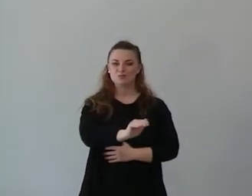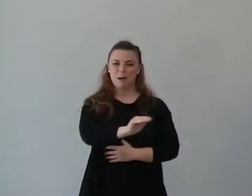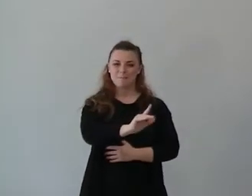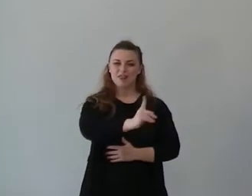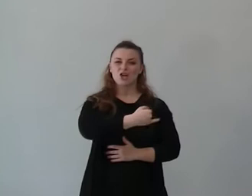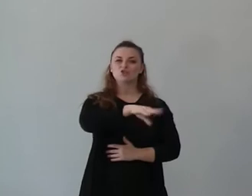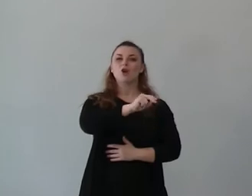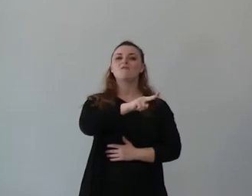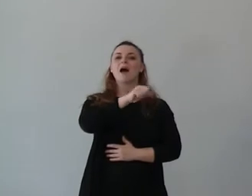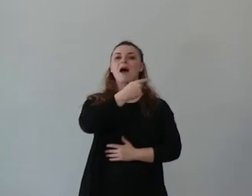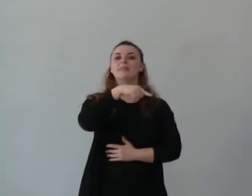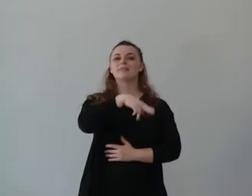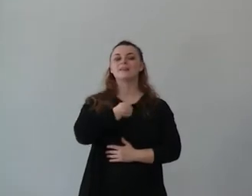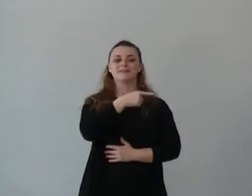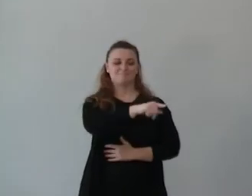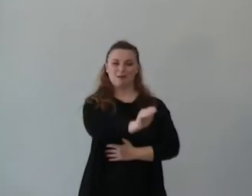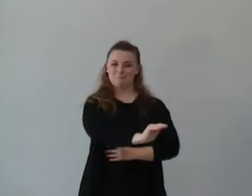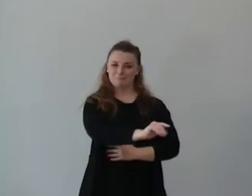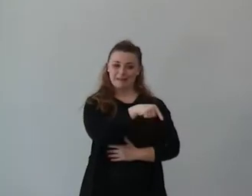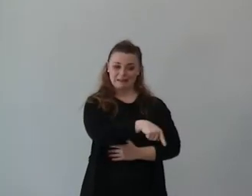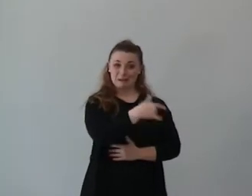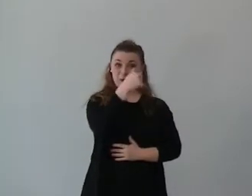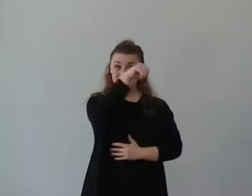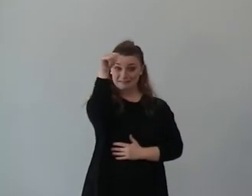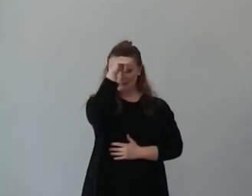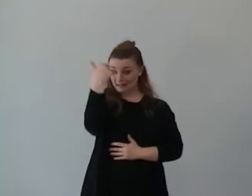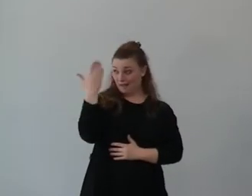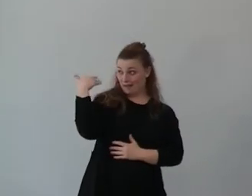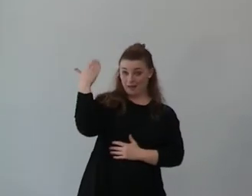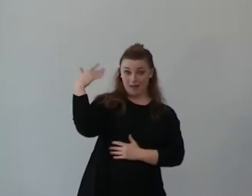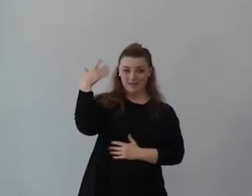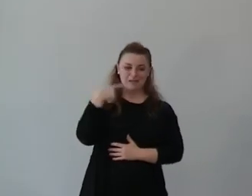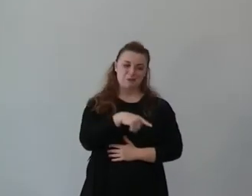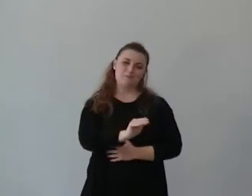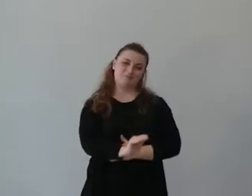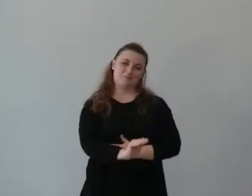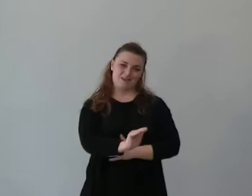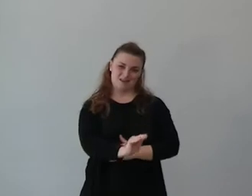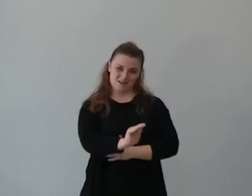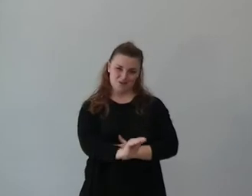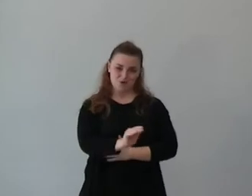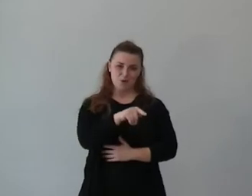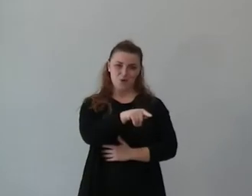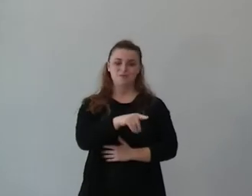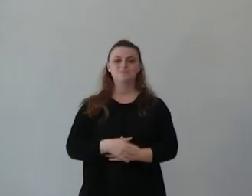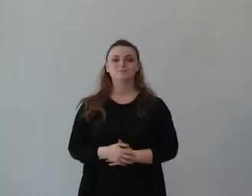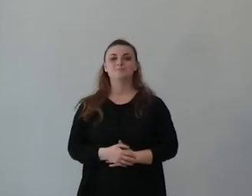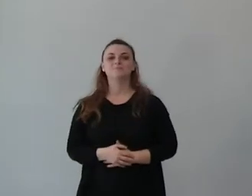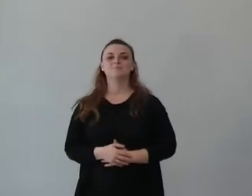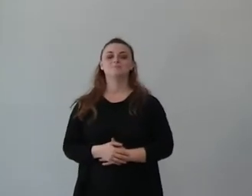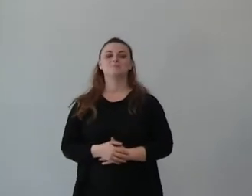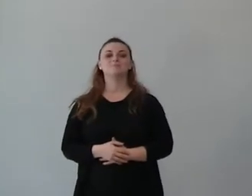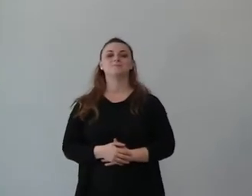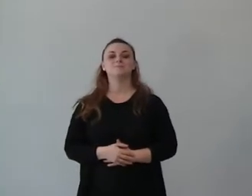estate. And he's quite young. È un po' giovane lui. And this past summer, when we did the